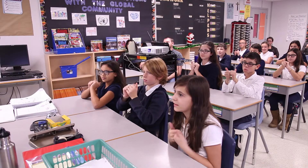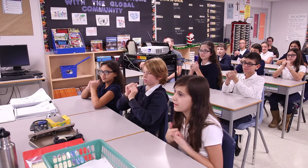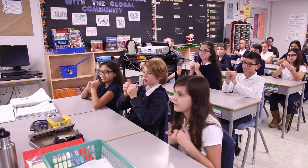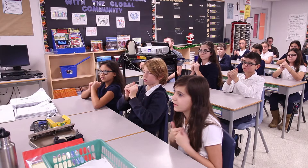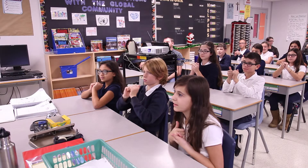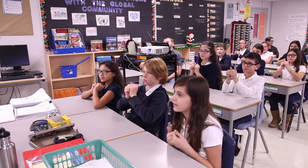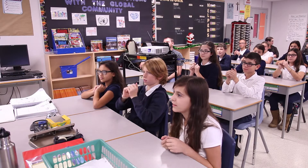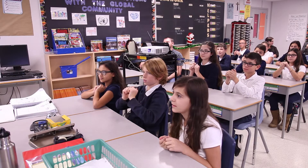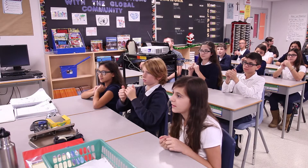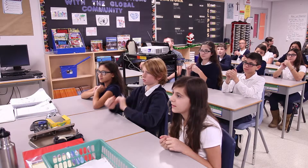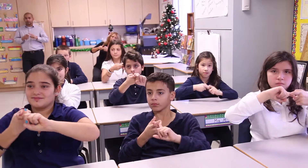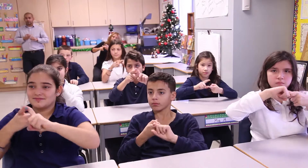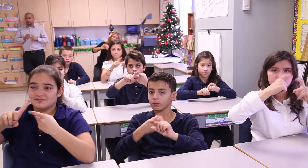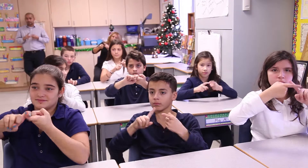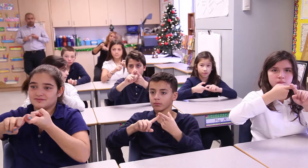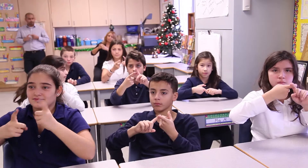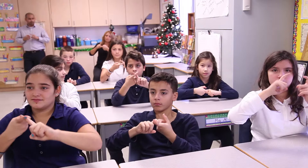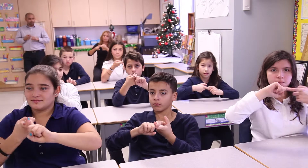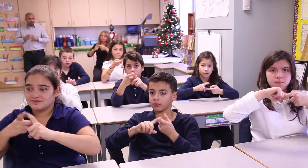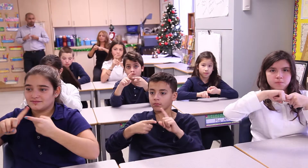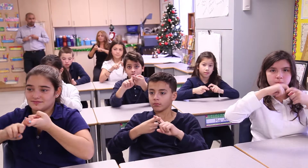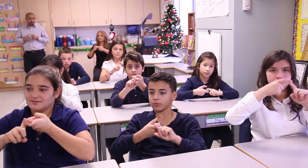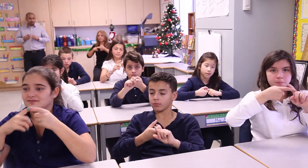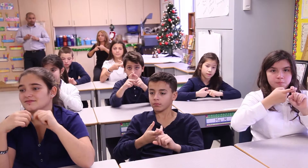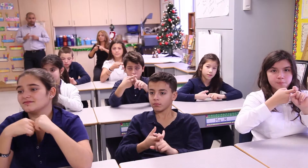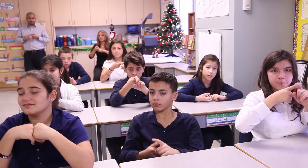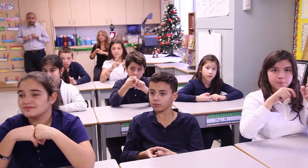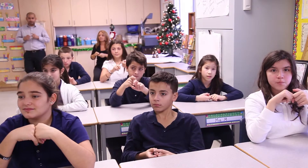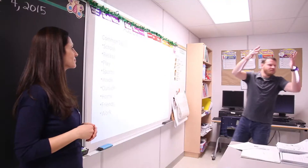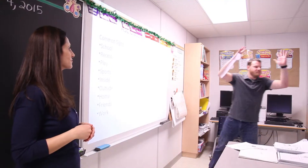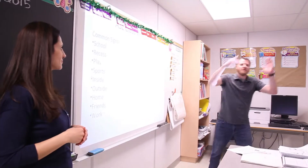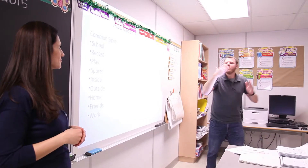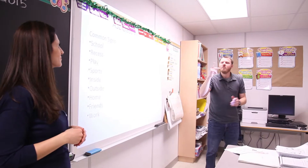speak, but they might not know how to listen, how to